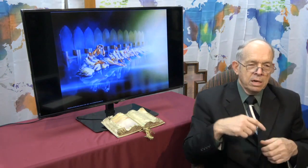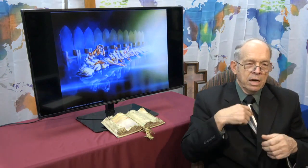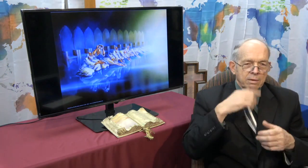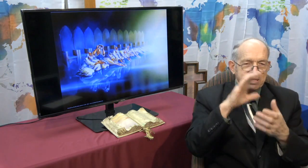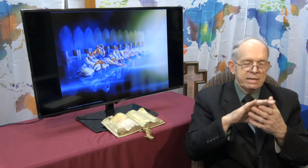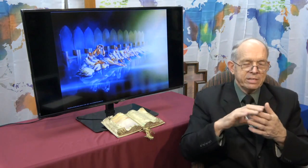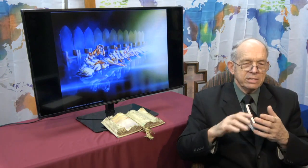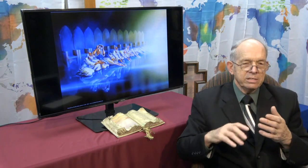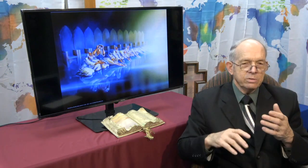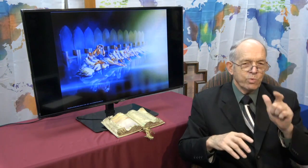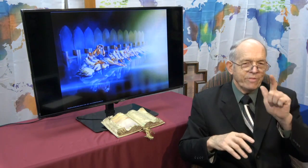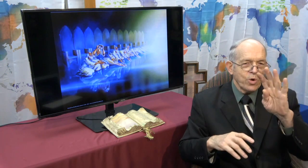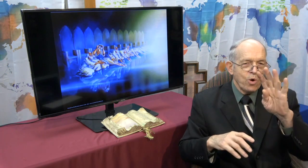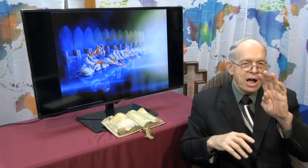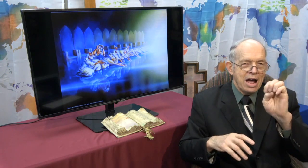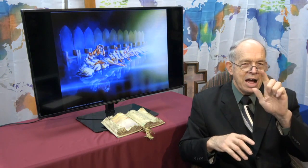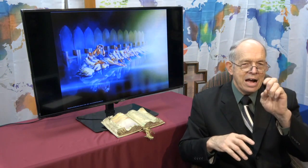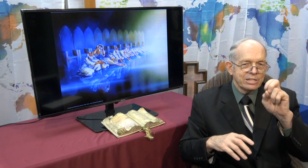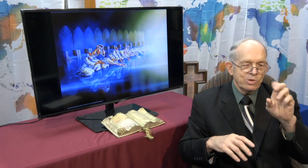I believe the 24 after